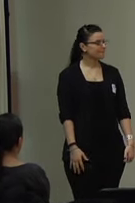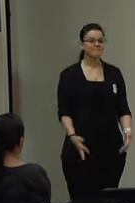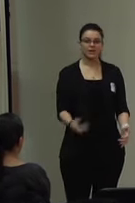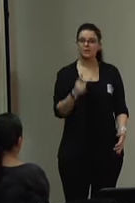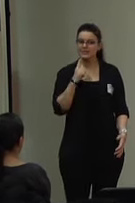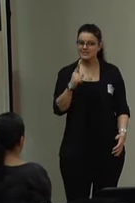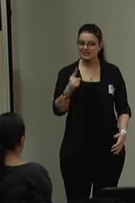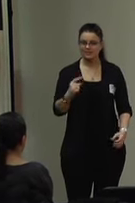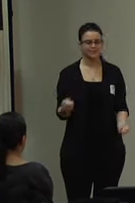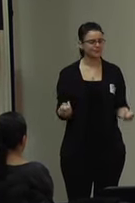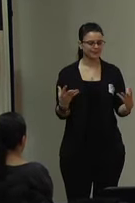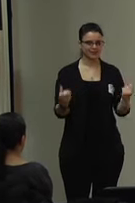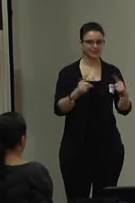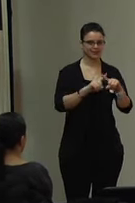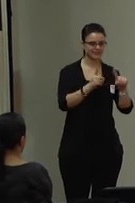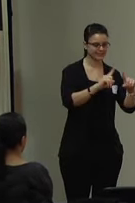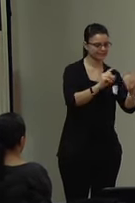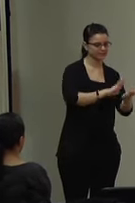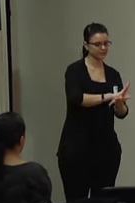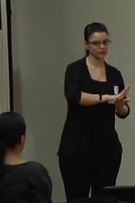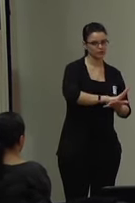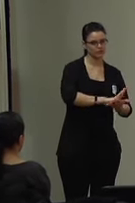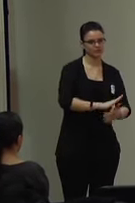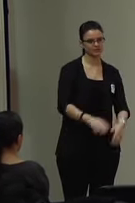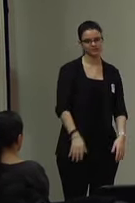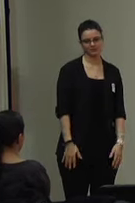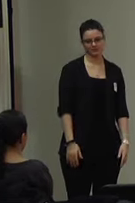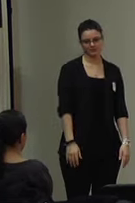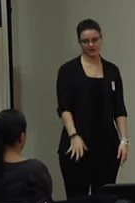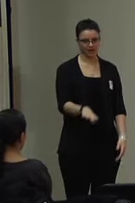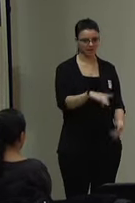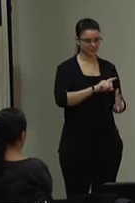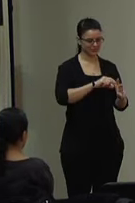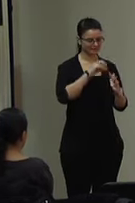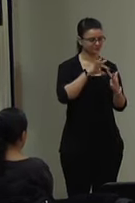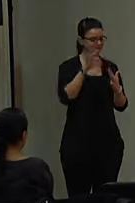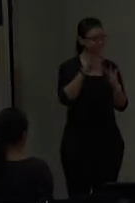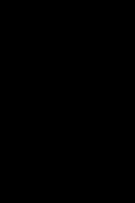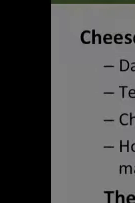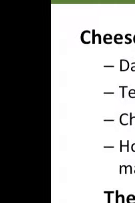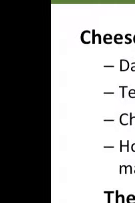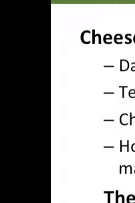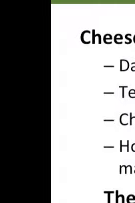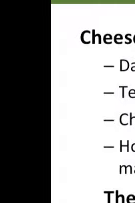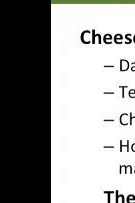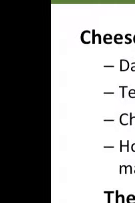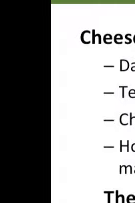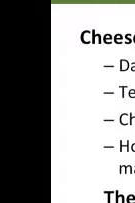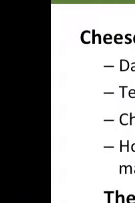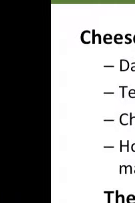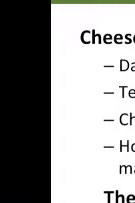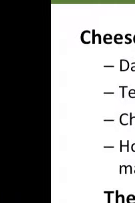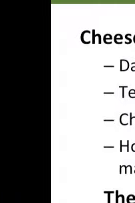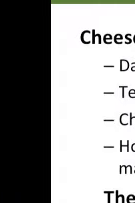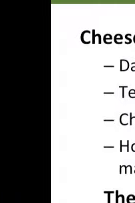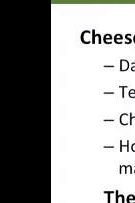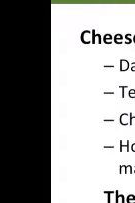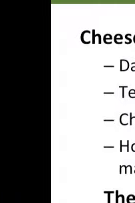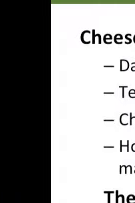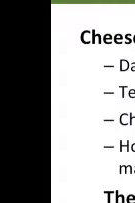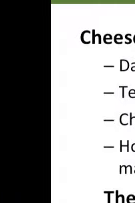cheese alternatives. These are the brands that I know of that taste good. There's a lot of substitutions out there, but Daiya, Tease Cheese, and Cheesely actually